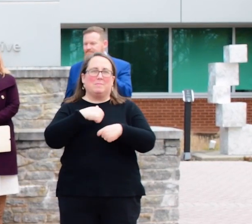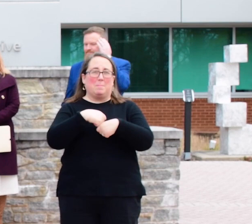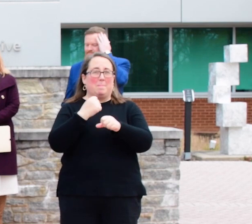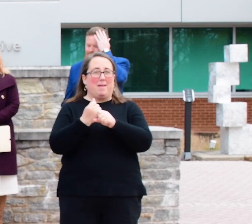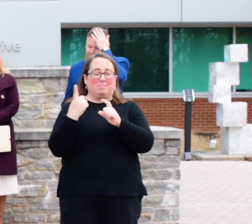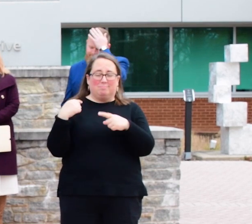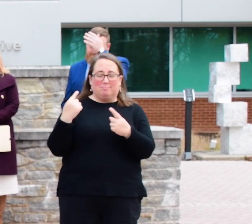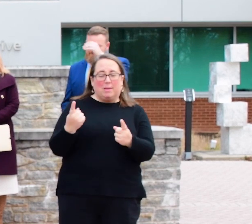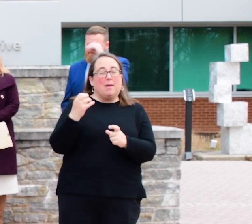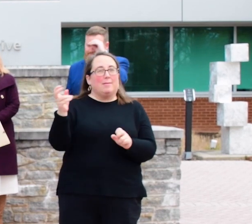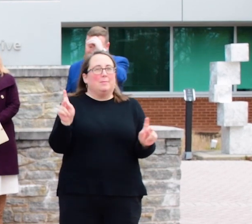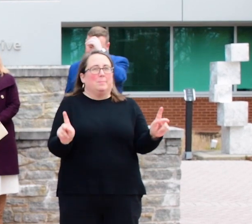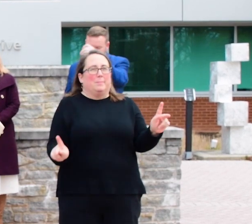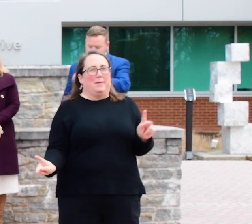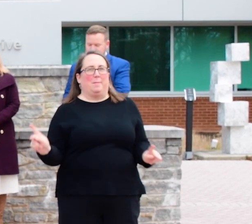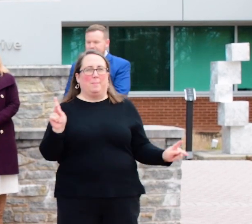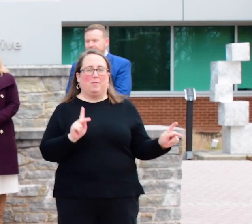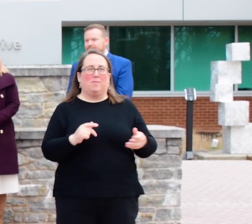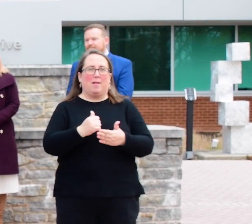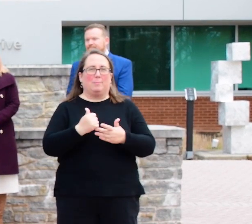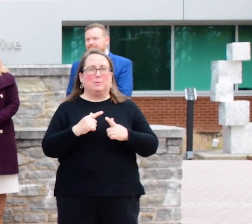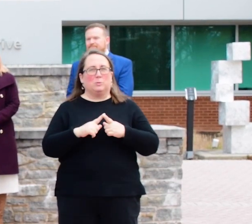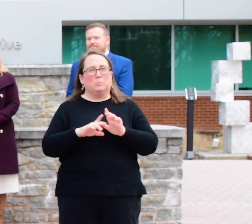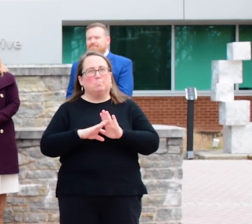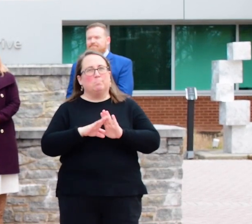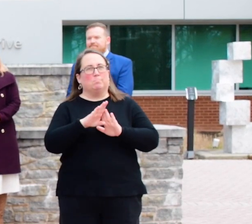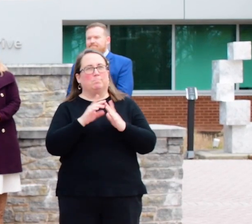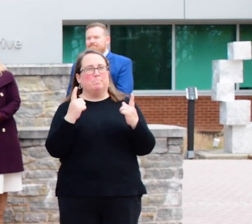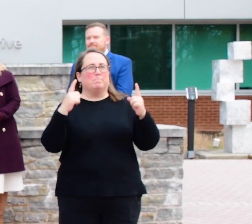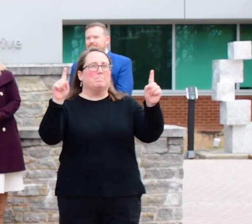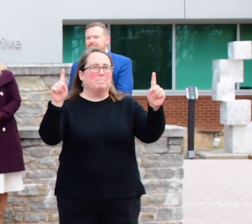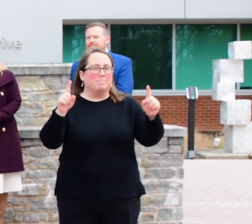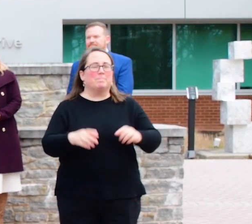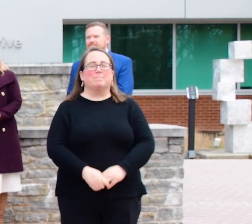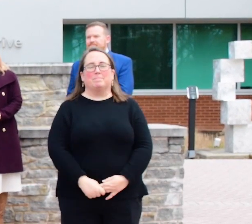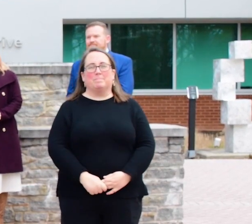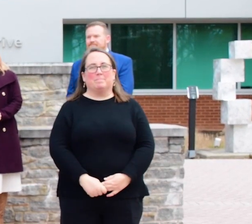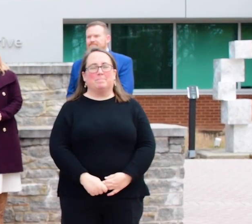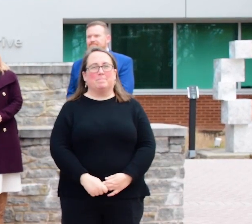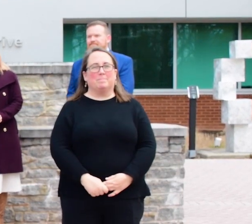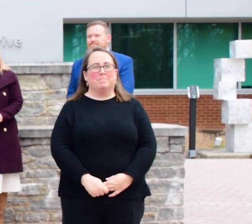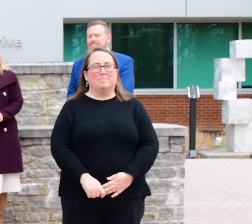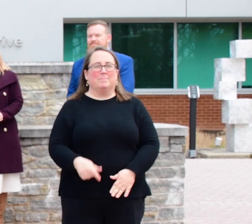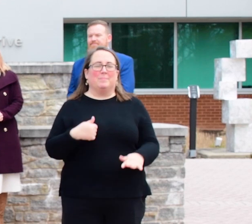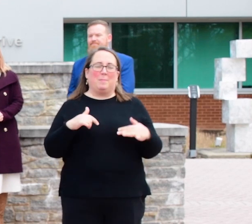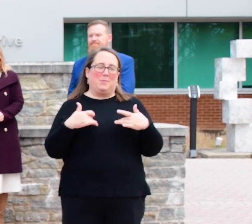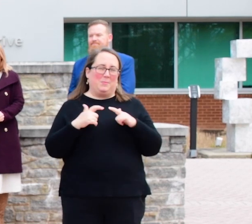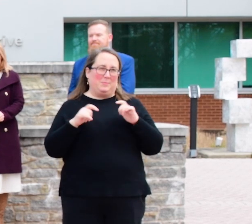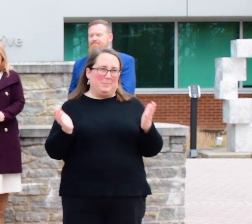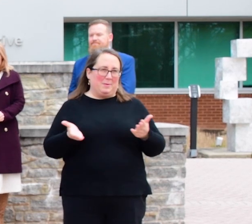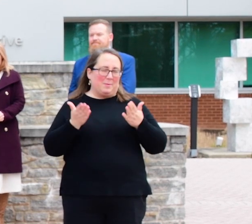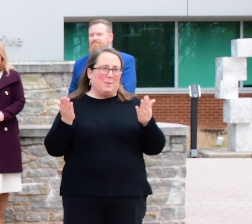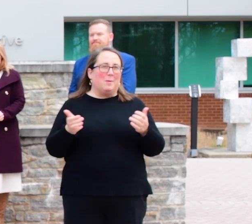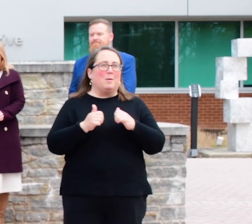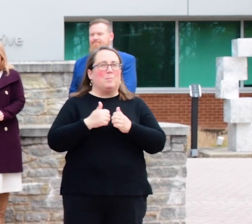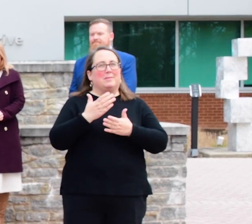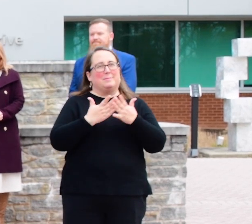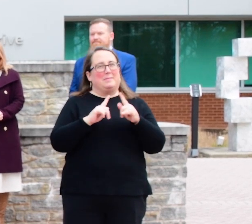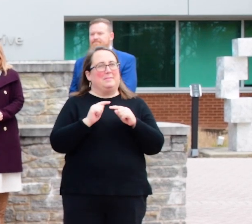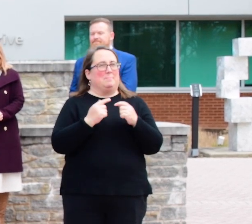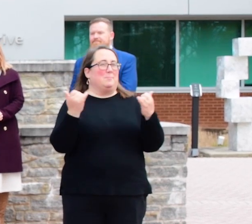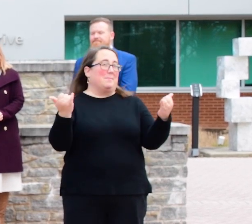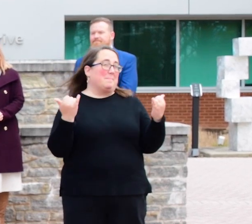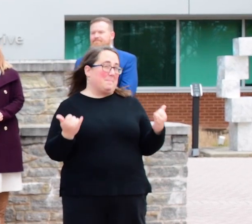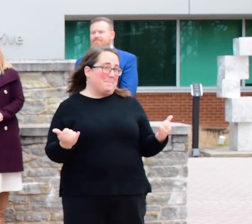and also the people who have helped us progress. I am glad to be here with some of the team